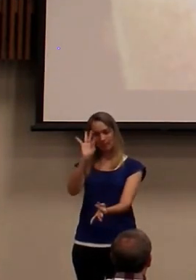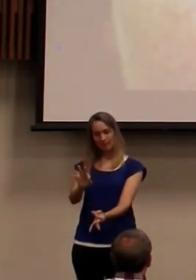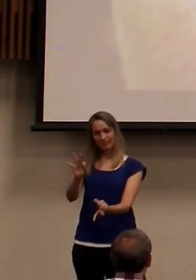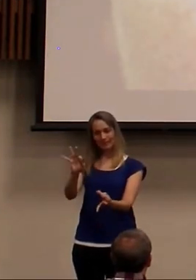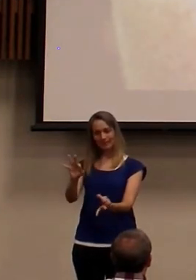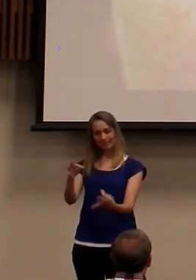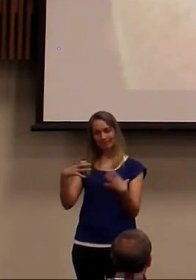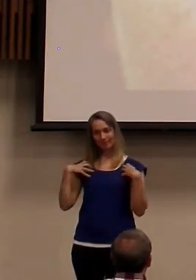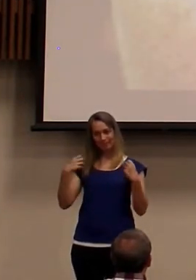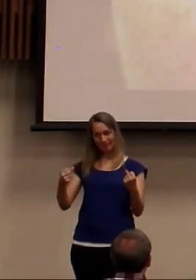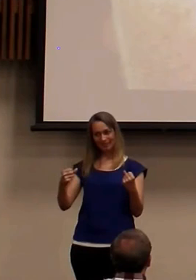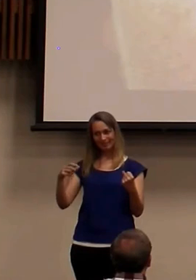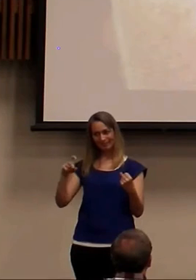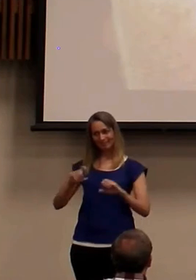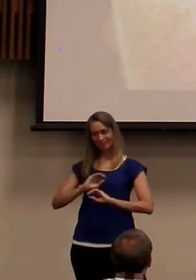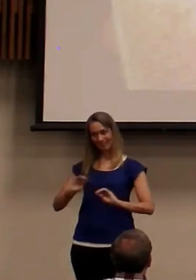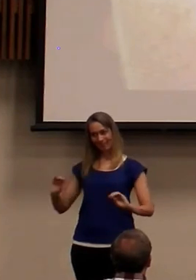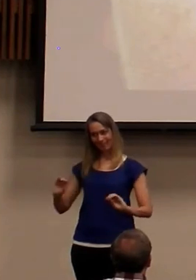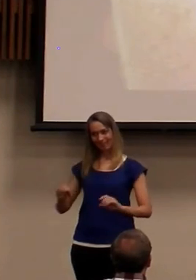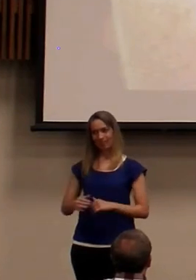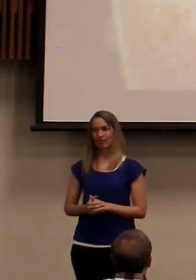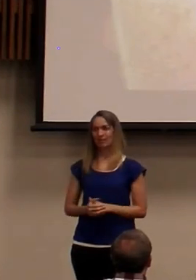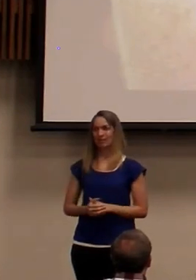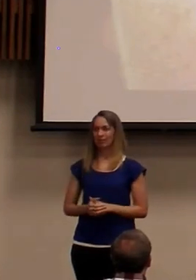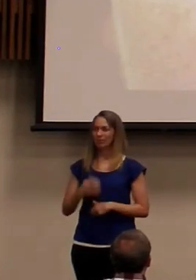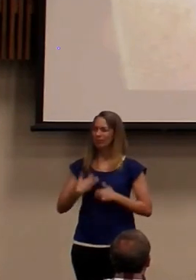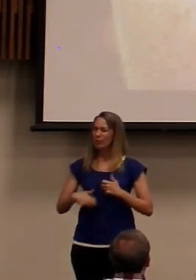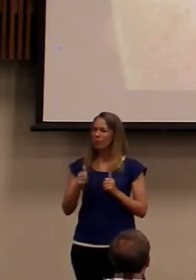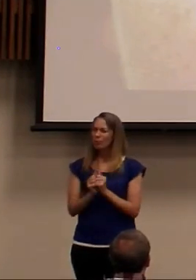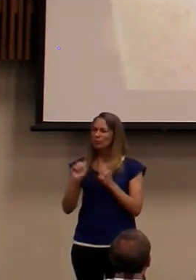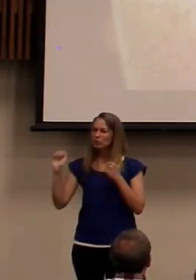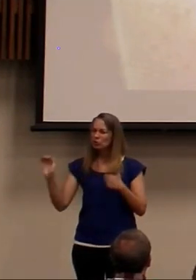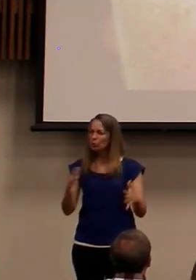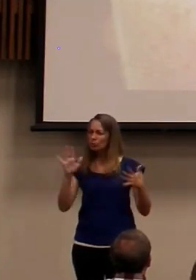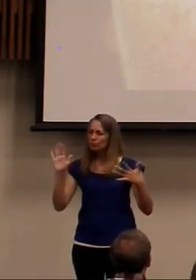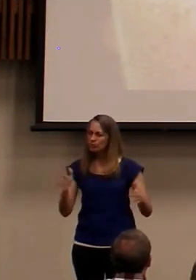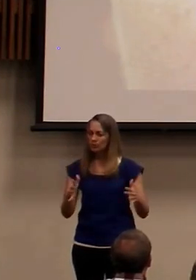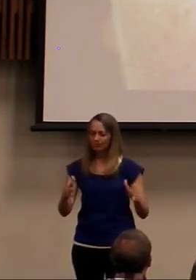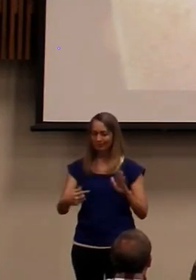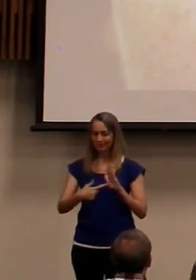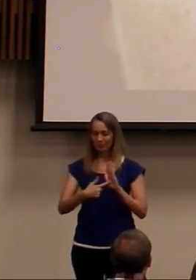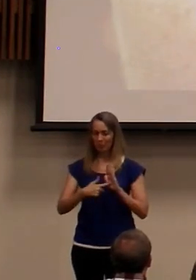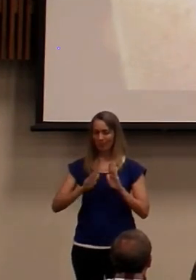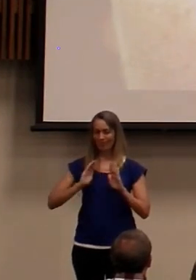nothing." The problem with these storms is they also show our frailties.